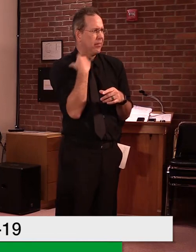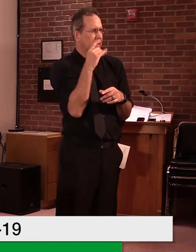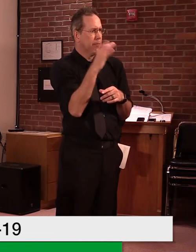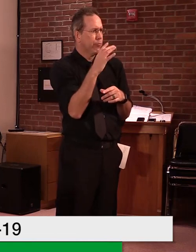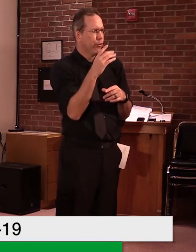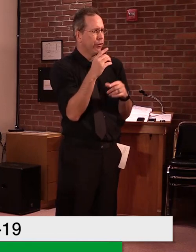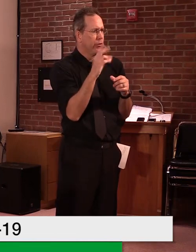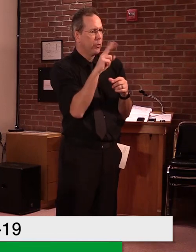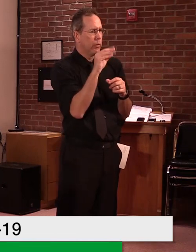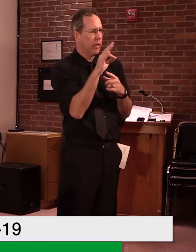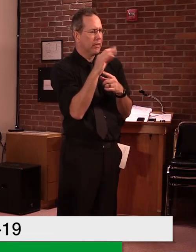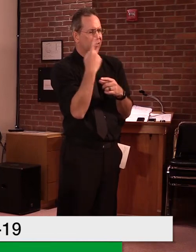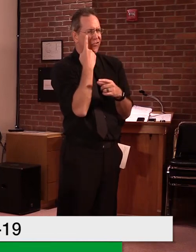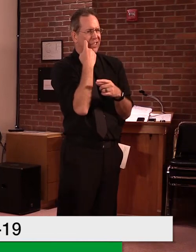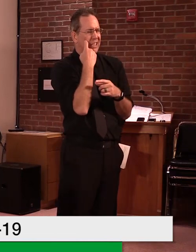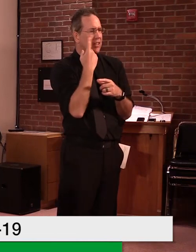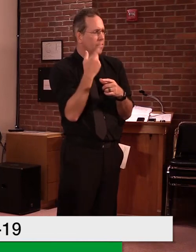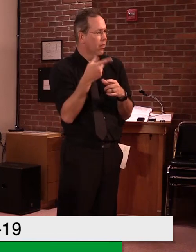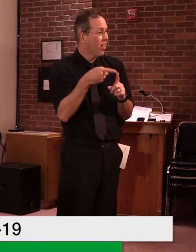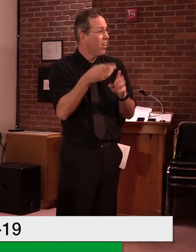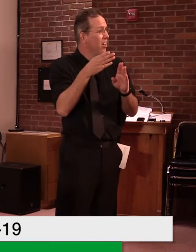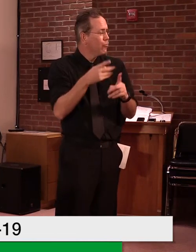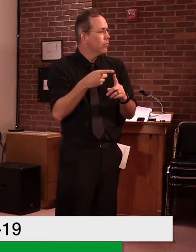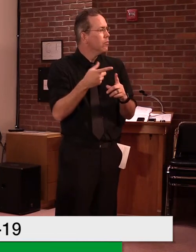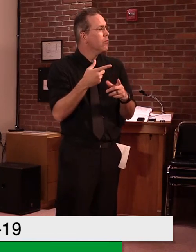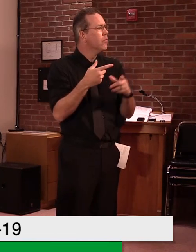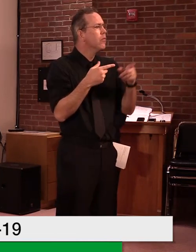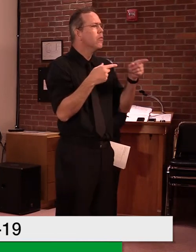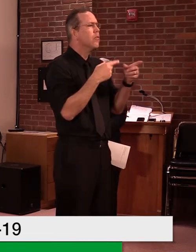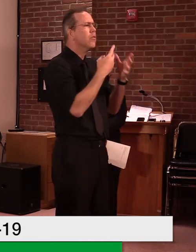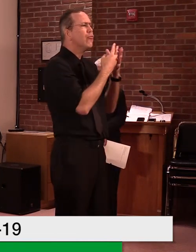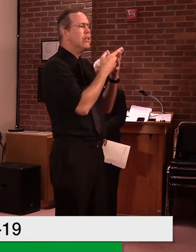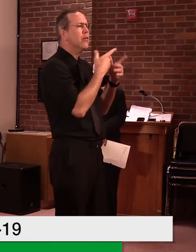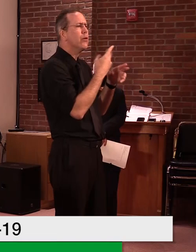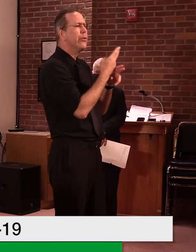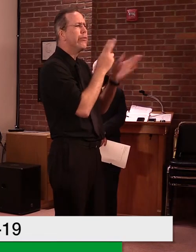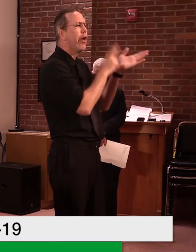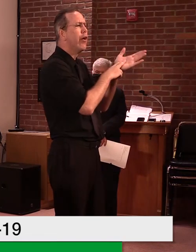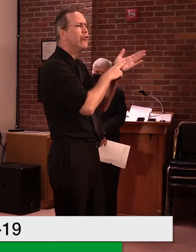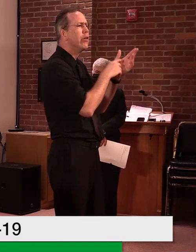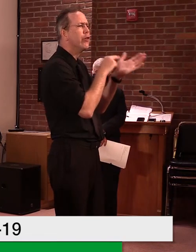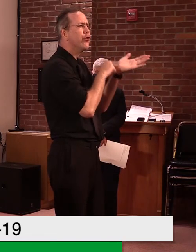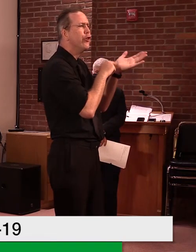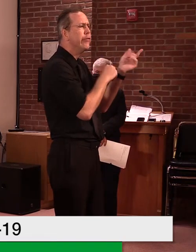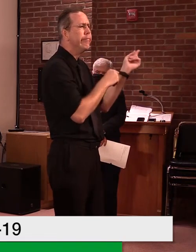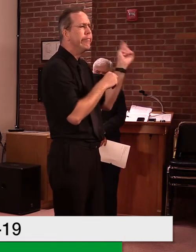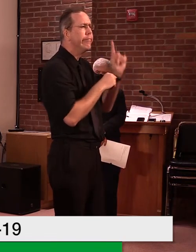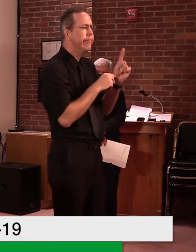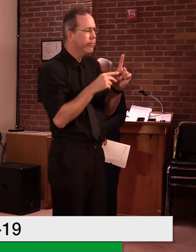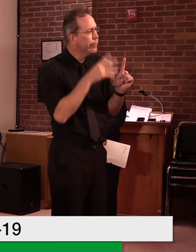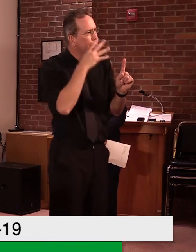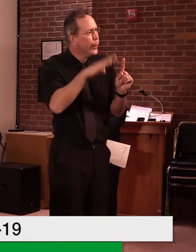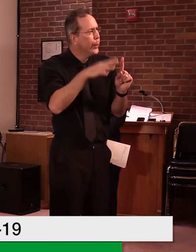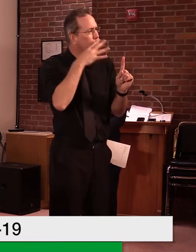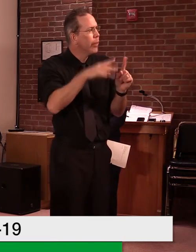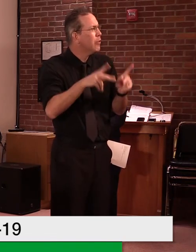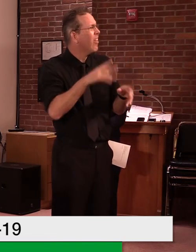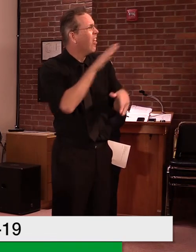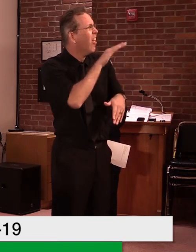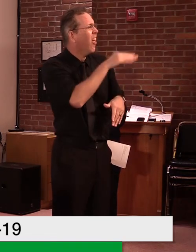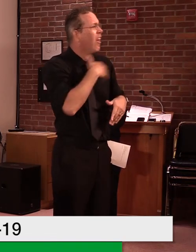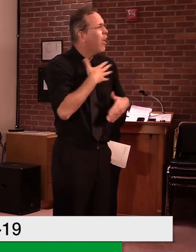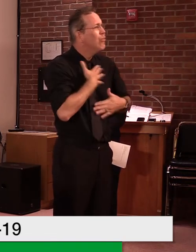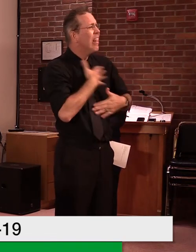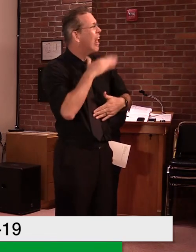have a responsibility to take care of. And this was a very tragic incident. We're trying to get to